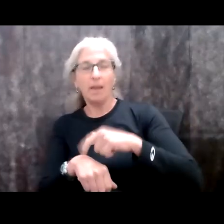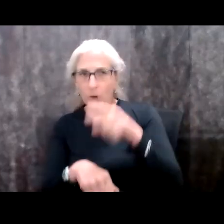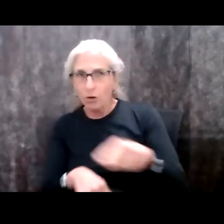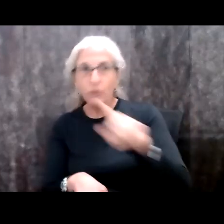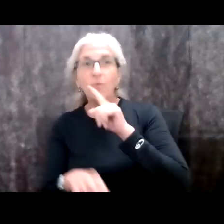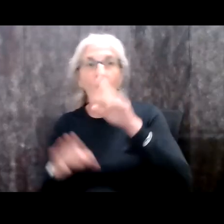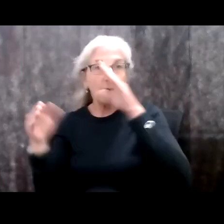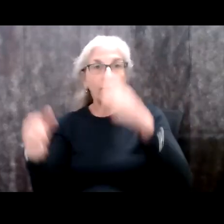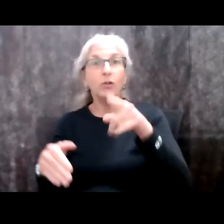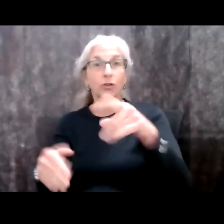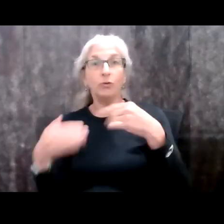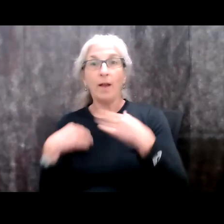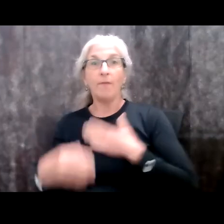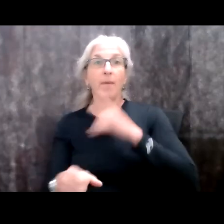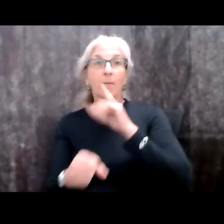and you have my promise.